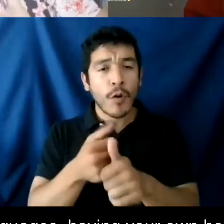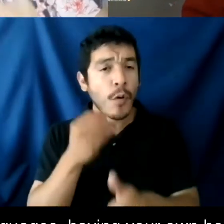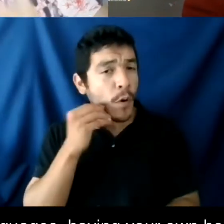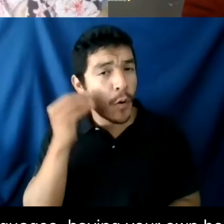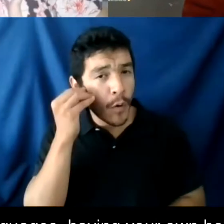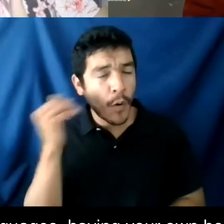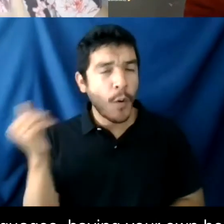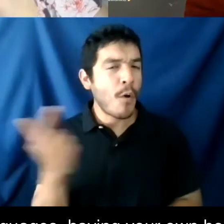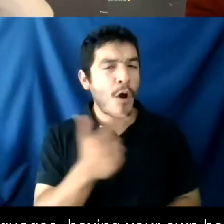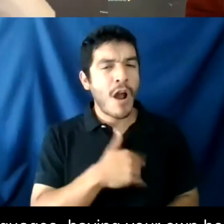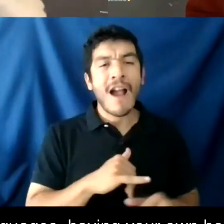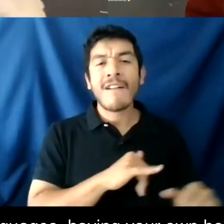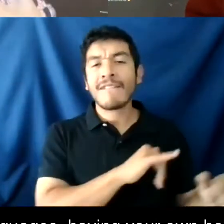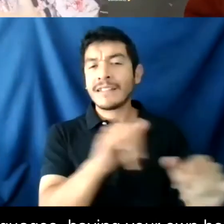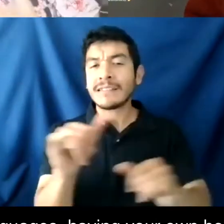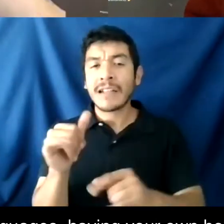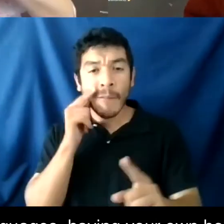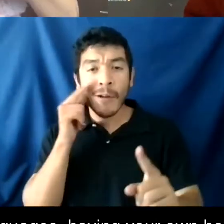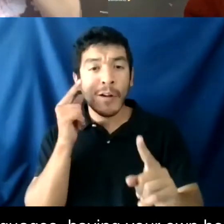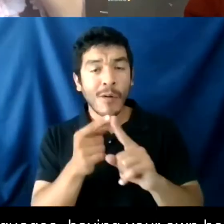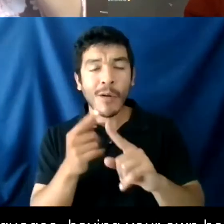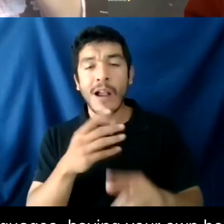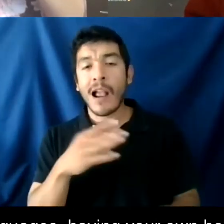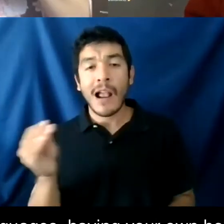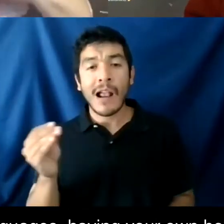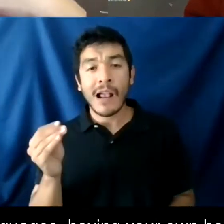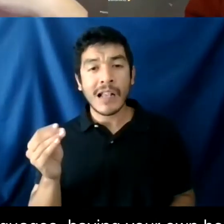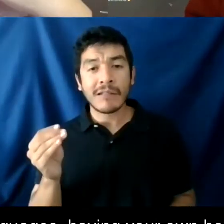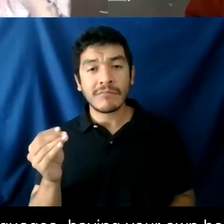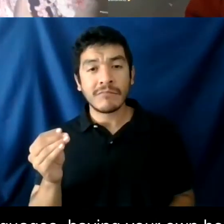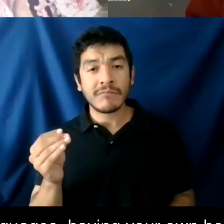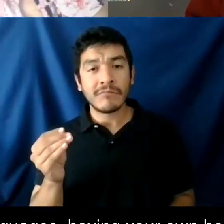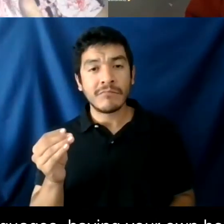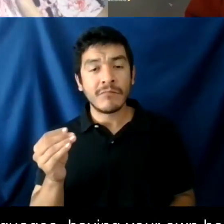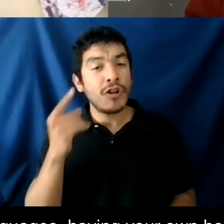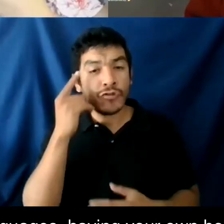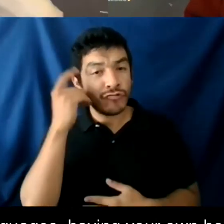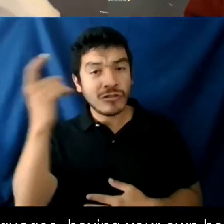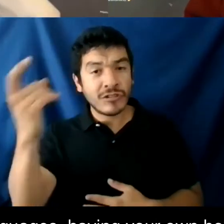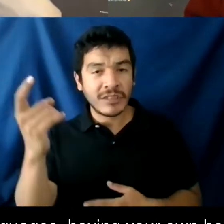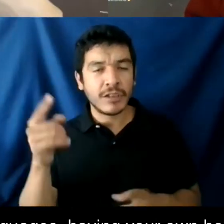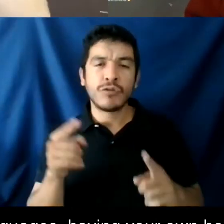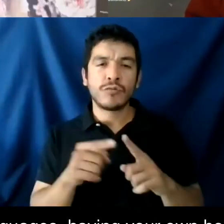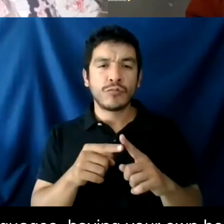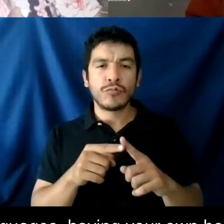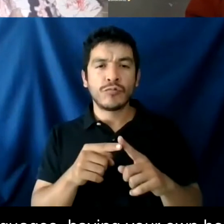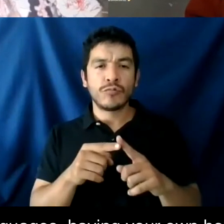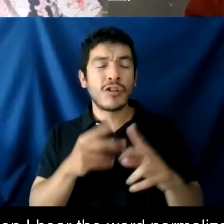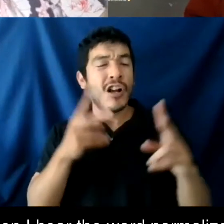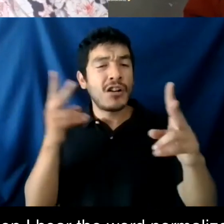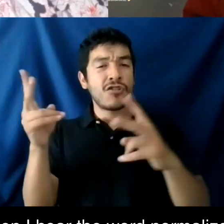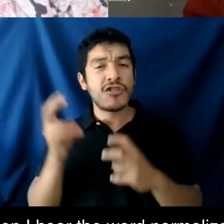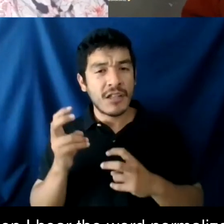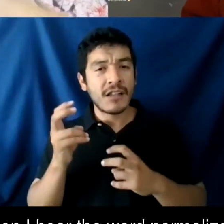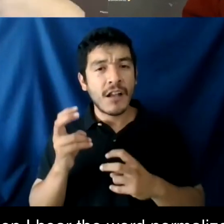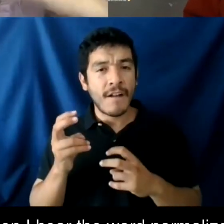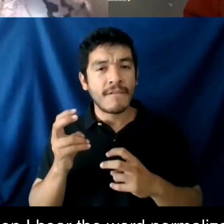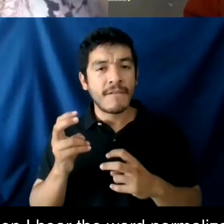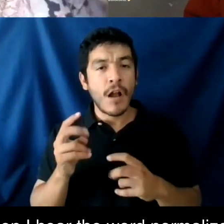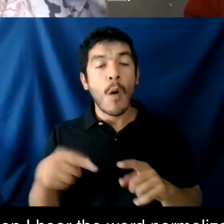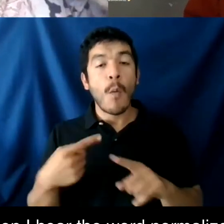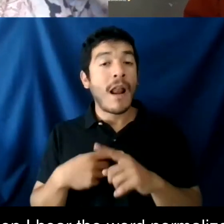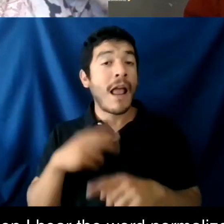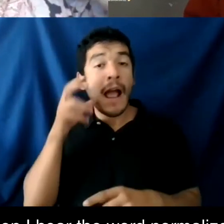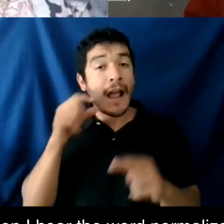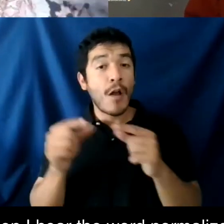all have the same goals and and dreams to achieve. It's just when I hear the